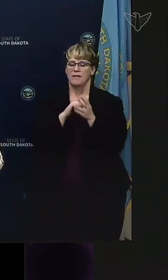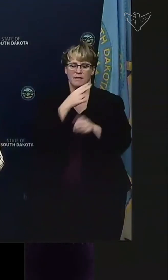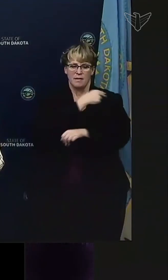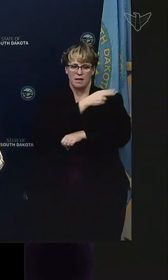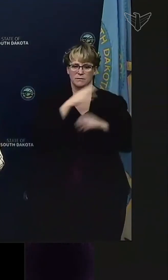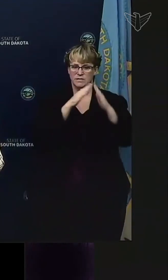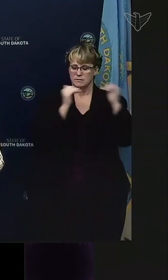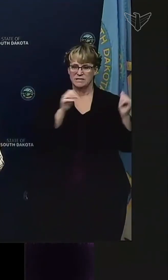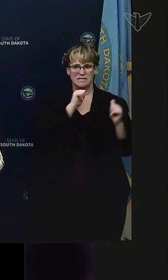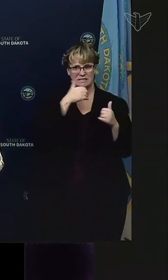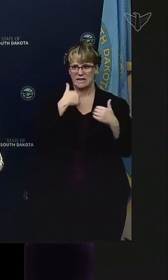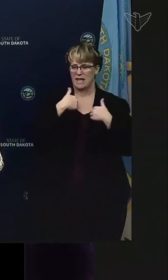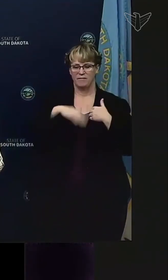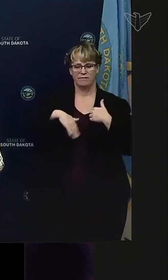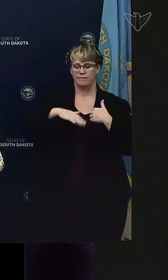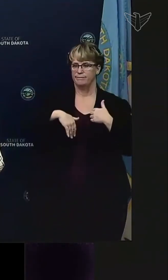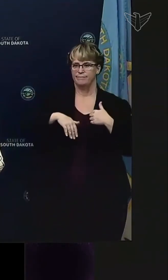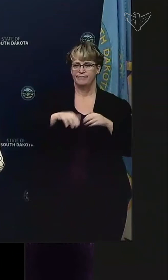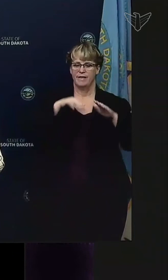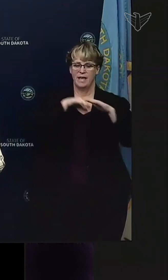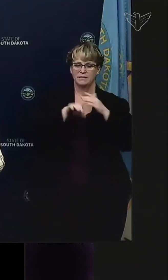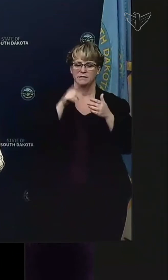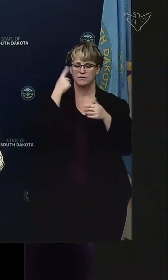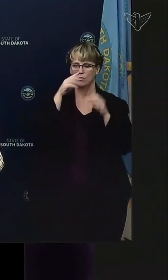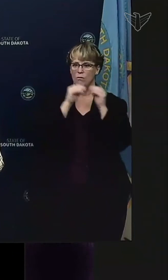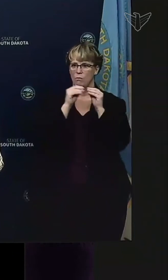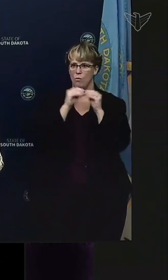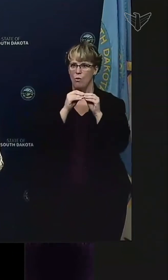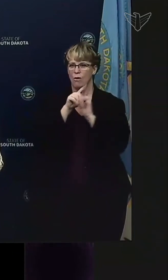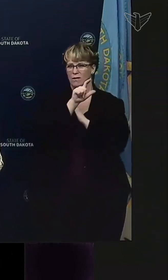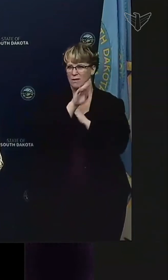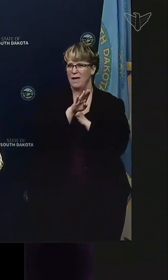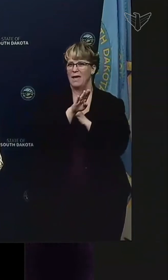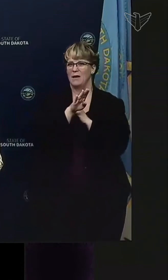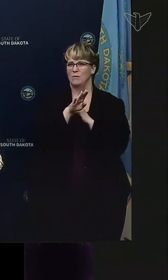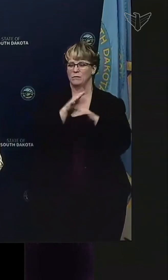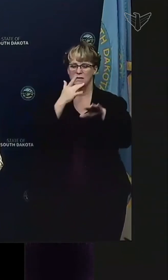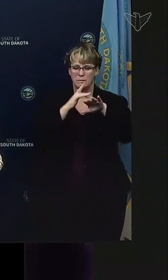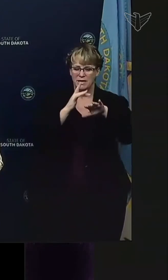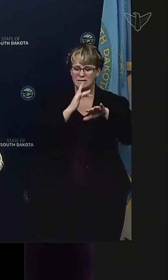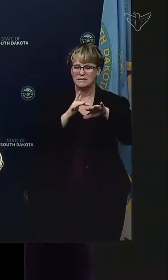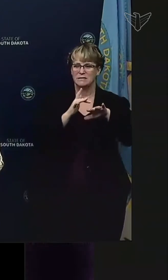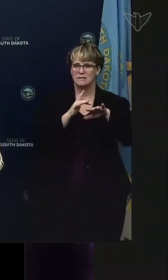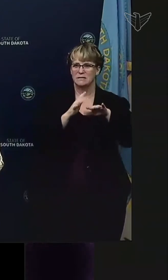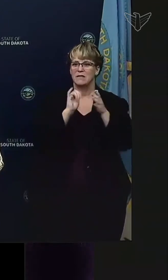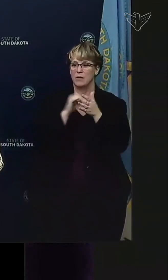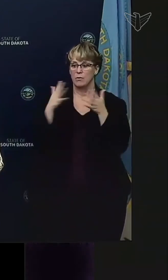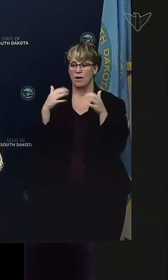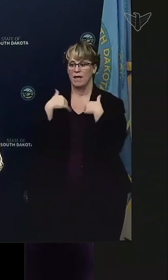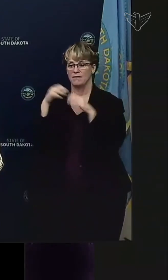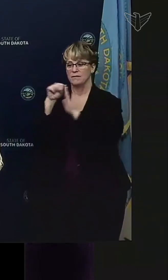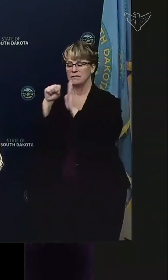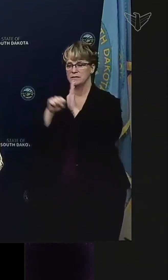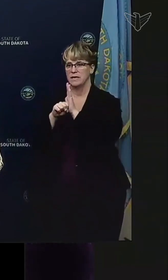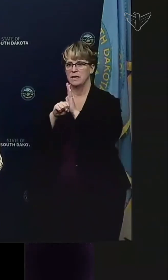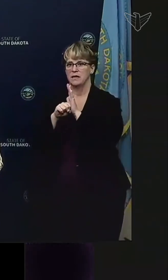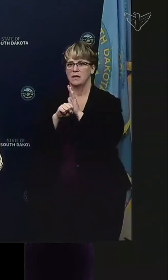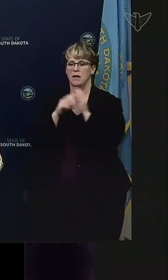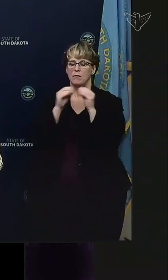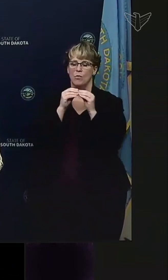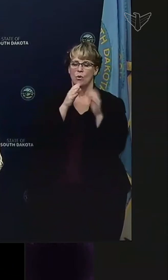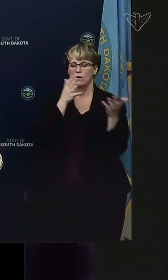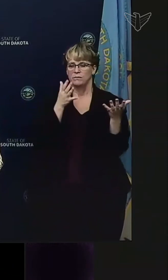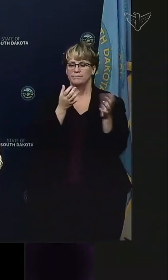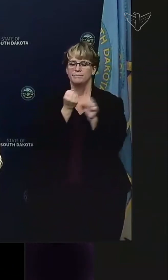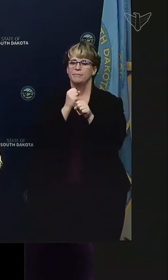hospital system does not have ready access to some of the more commercial lab capacity that we do already have in the state. We also